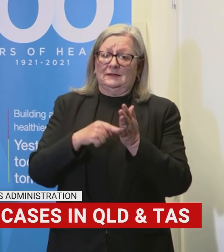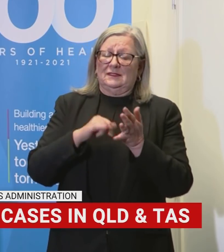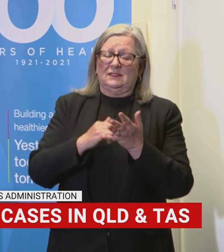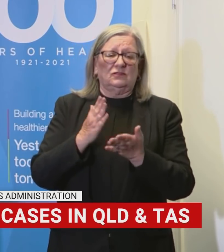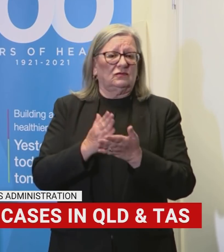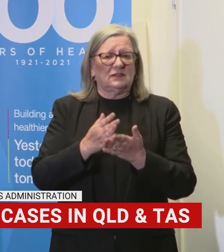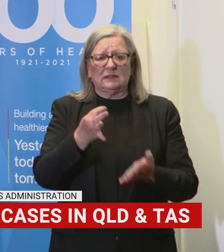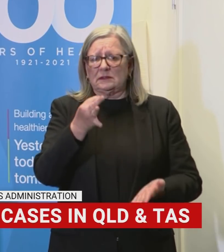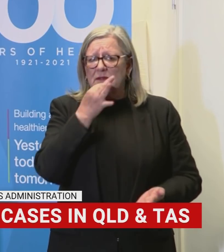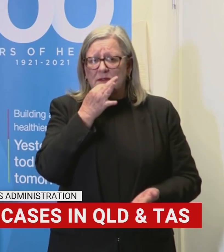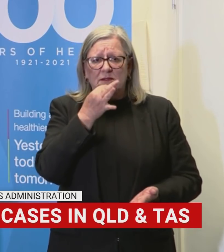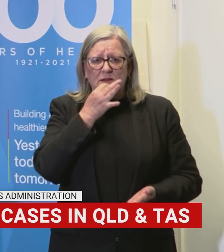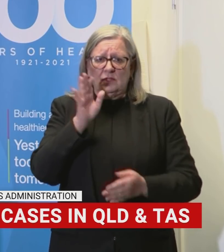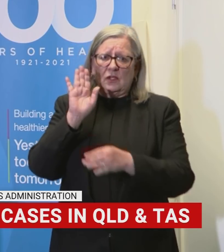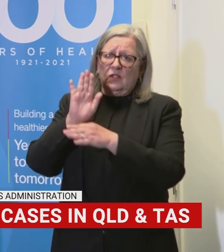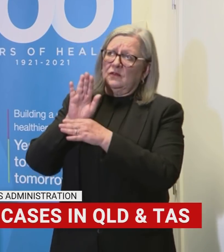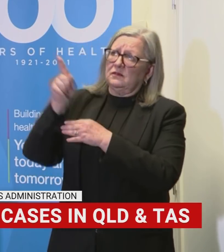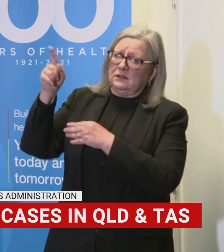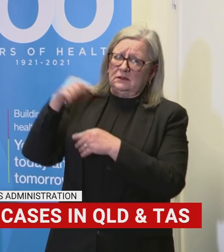countries using the AstraZeneca vaccine.